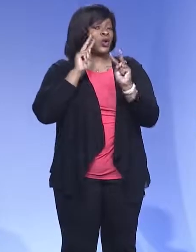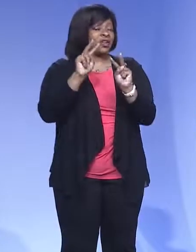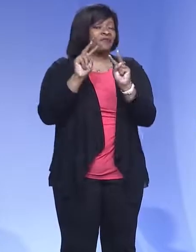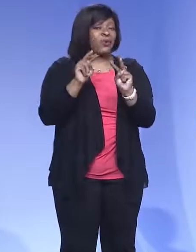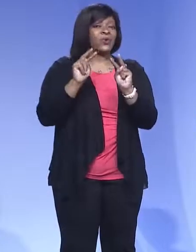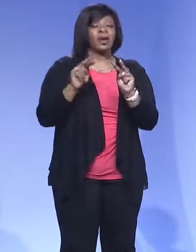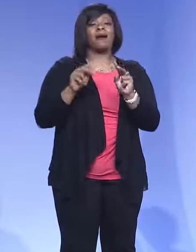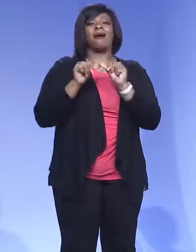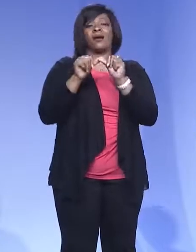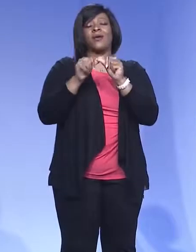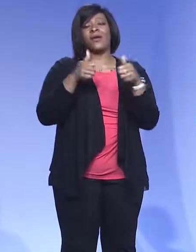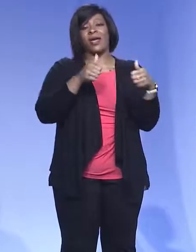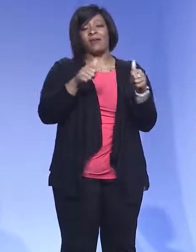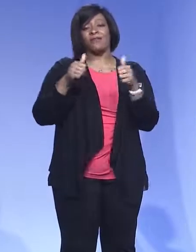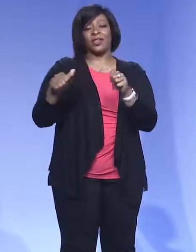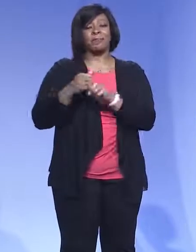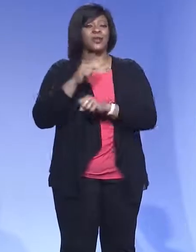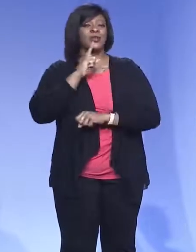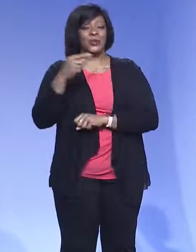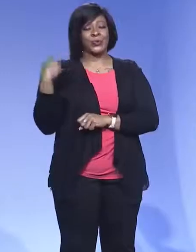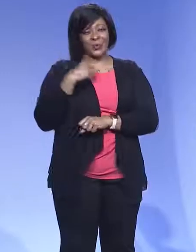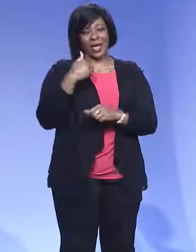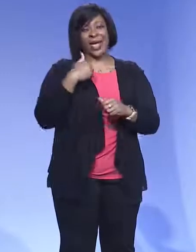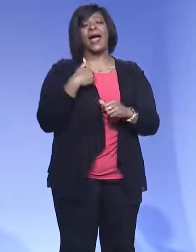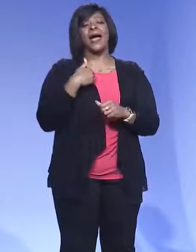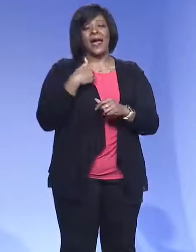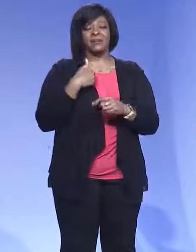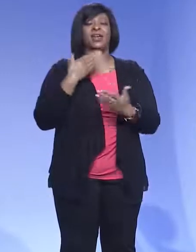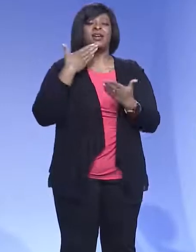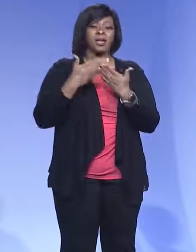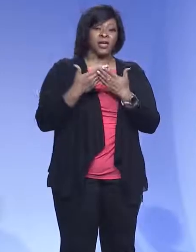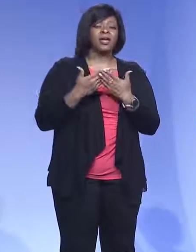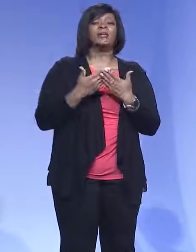to ongoing efforts to assure that we have a viable